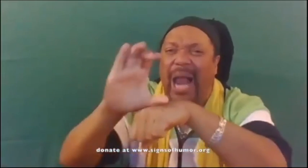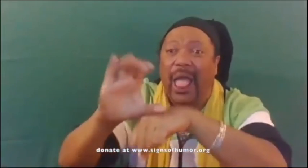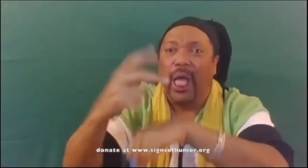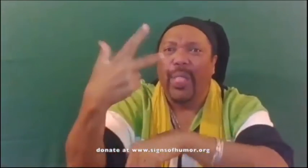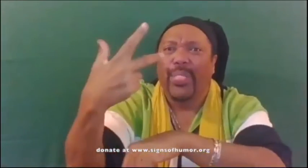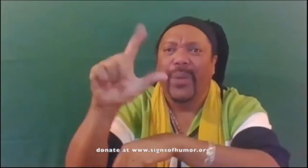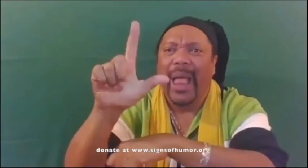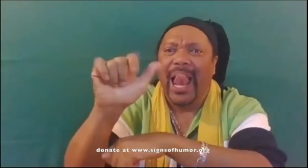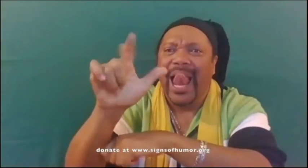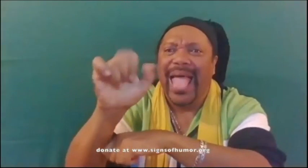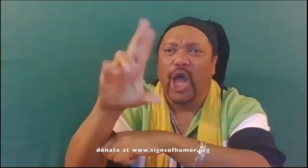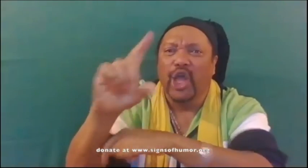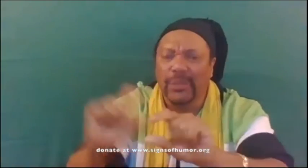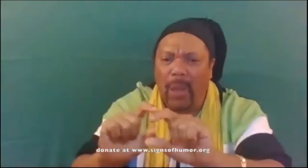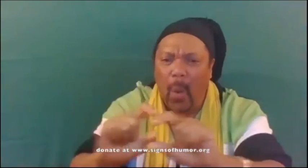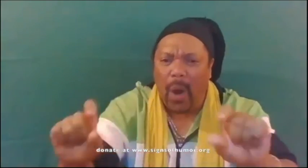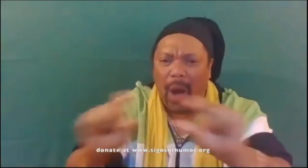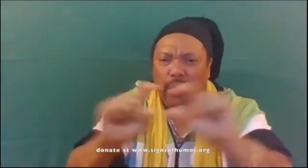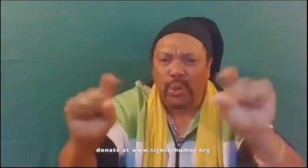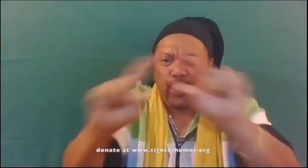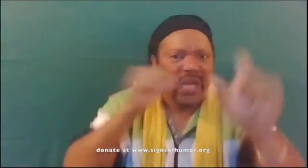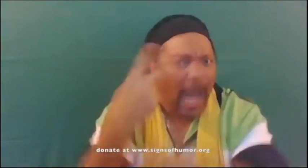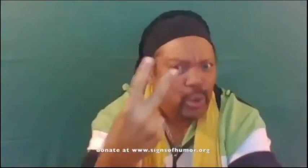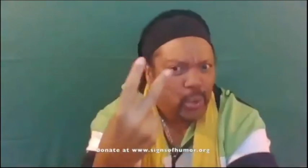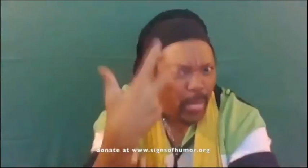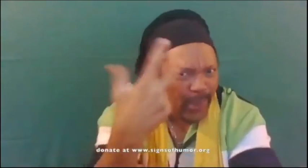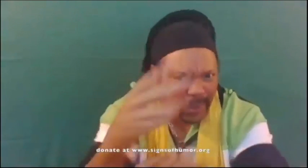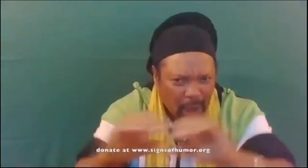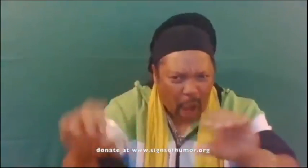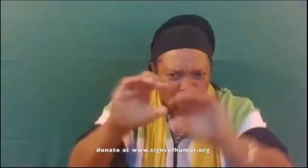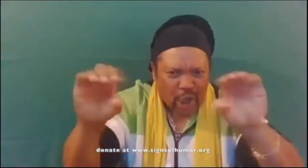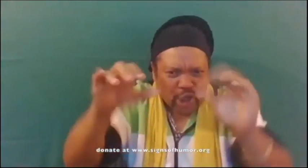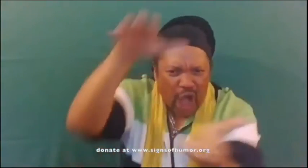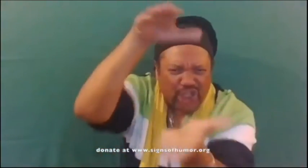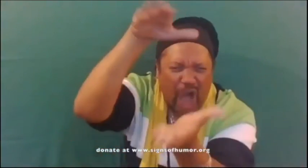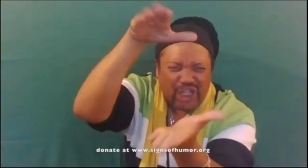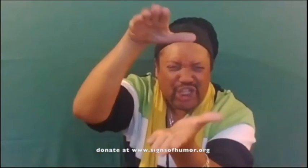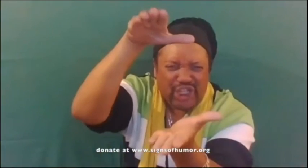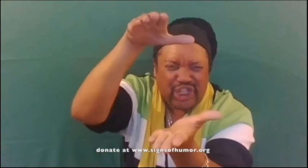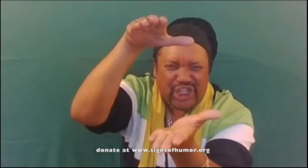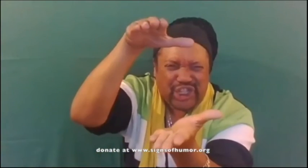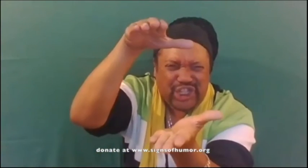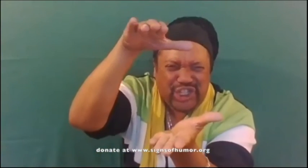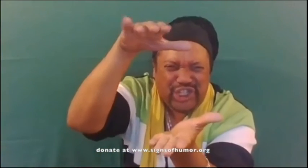had chocolate cake, 3-layer cake, pound cake, 7-layer cake. I'm talking about cake on top of cake on top of